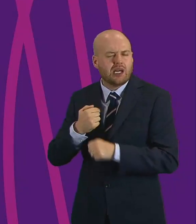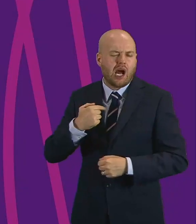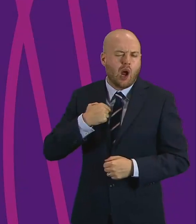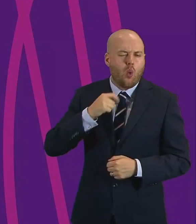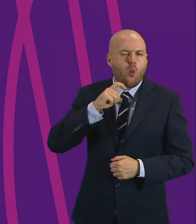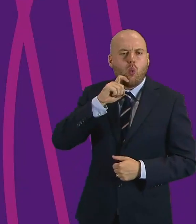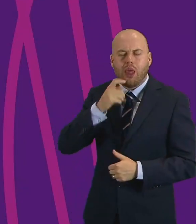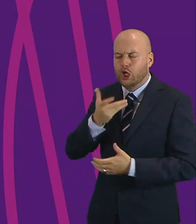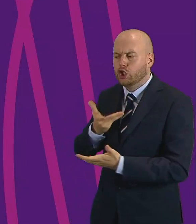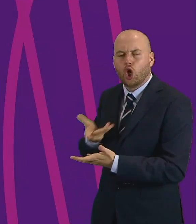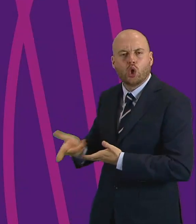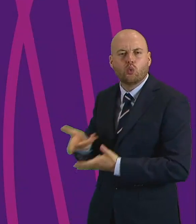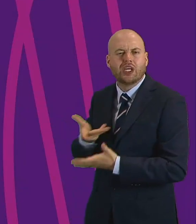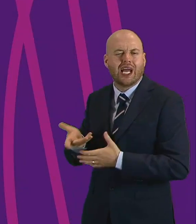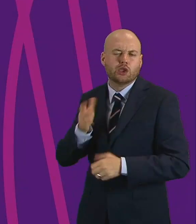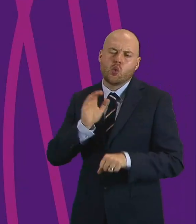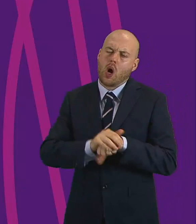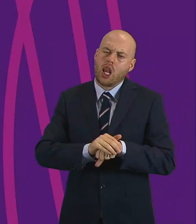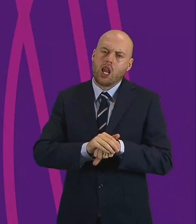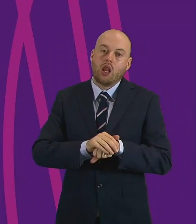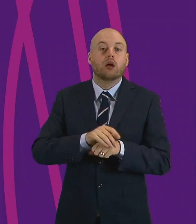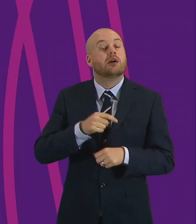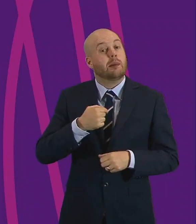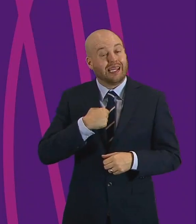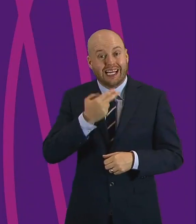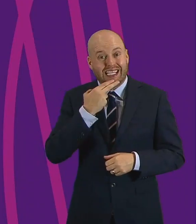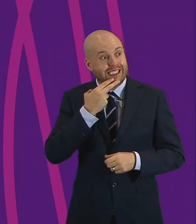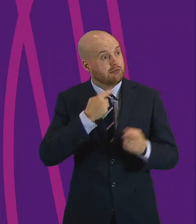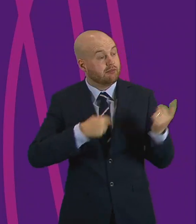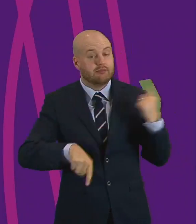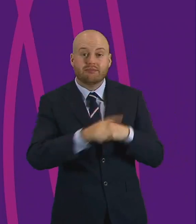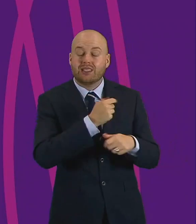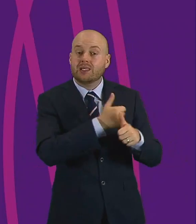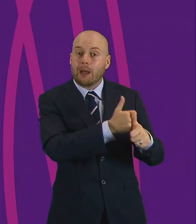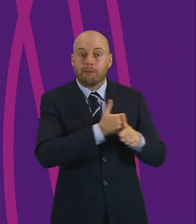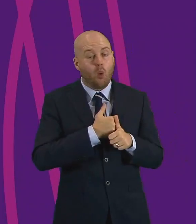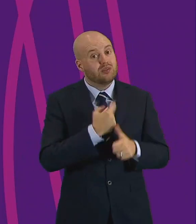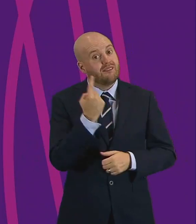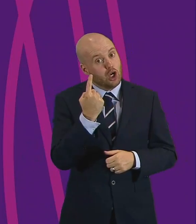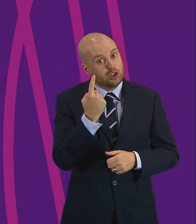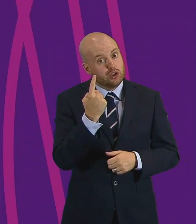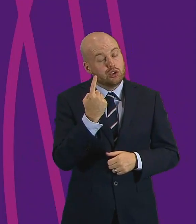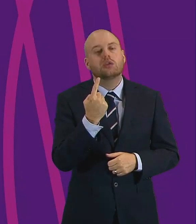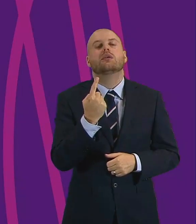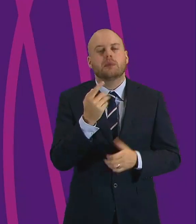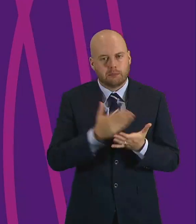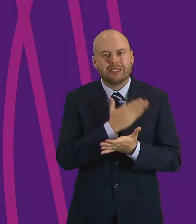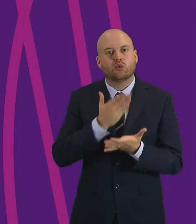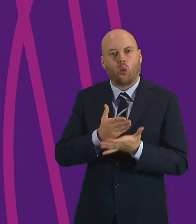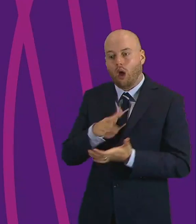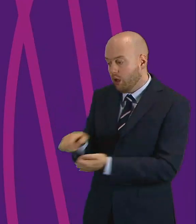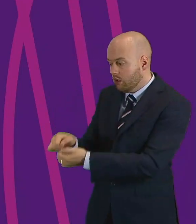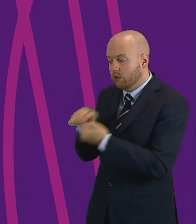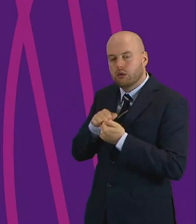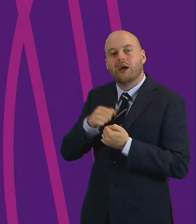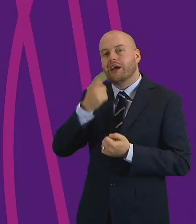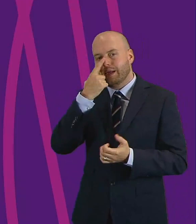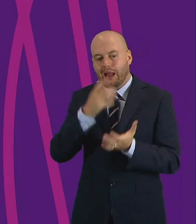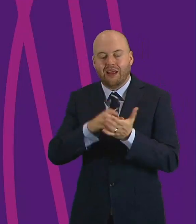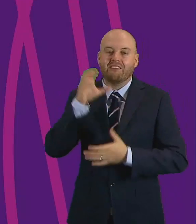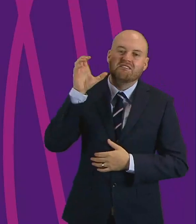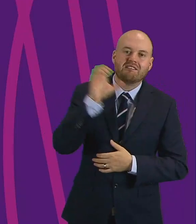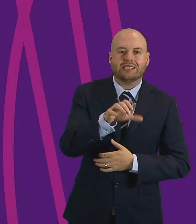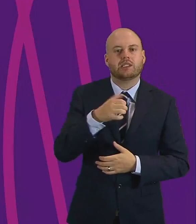both parties to engage, but I am fully committed to making it happen in order to ensure that we're investing in our economy and ultimately